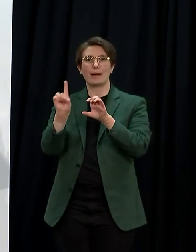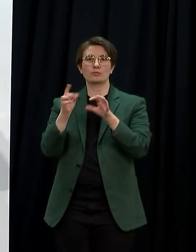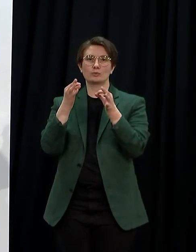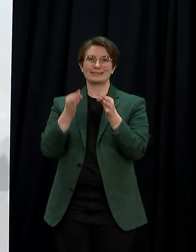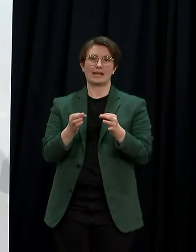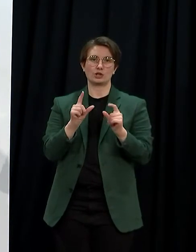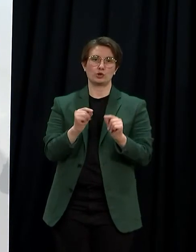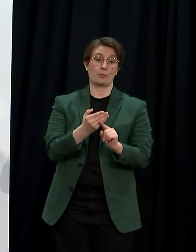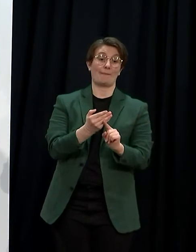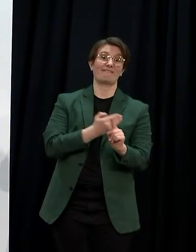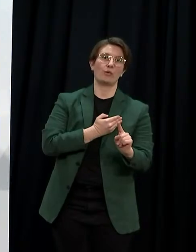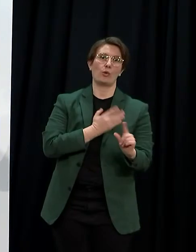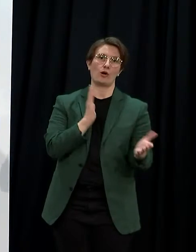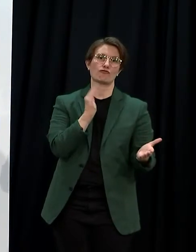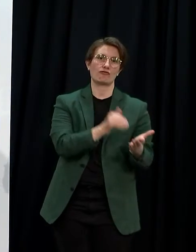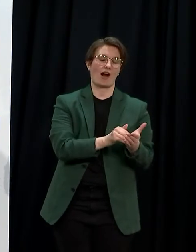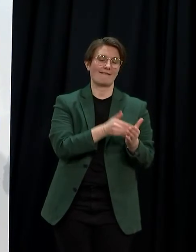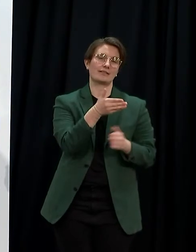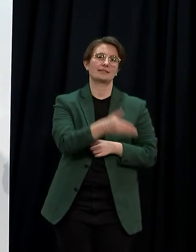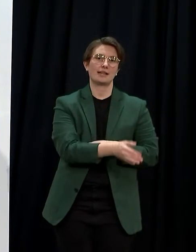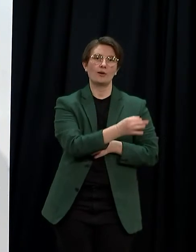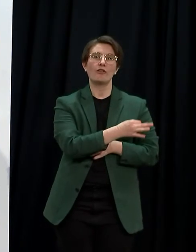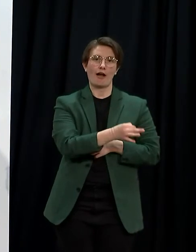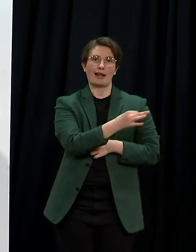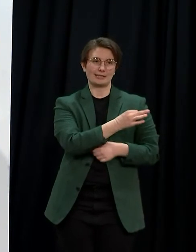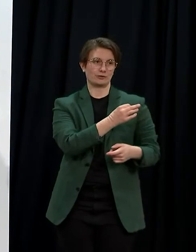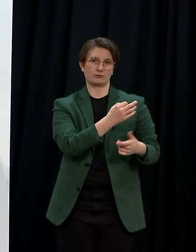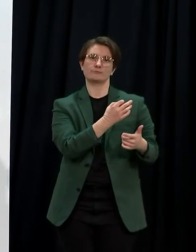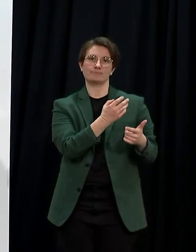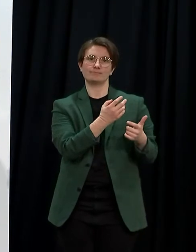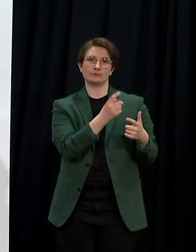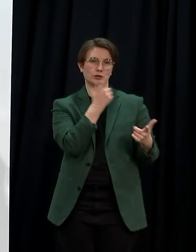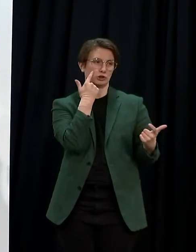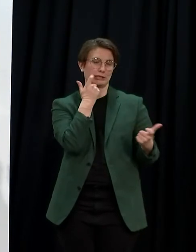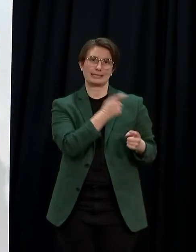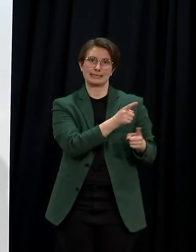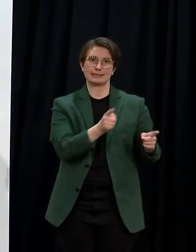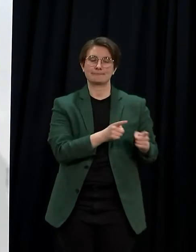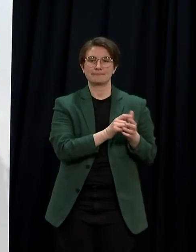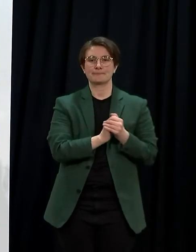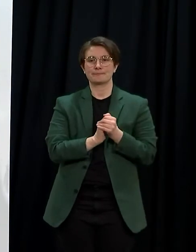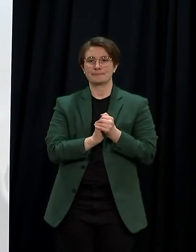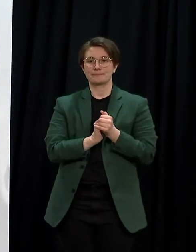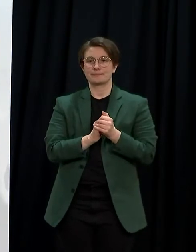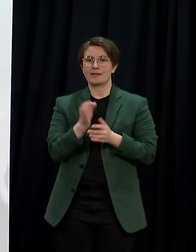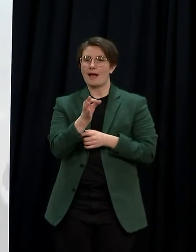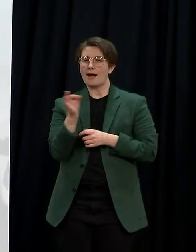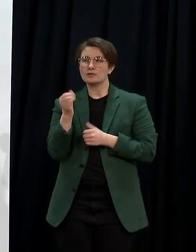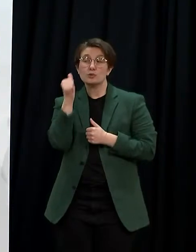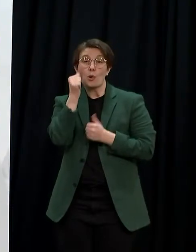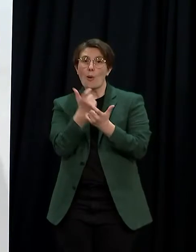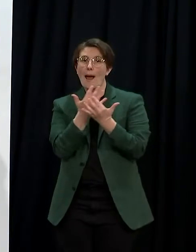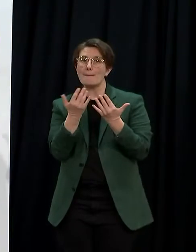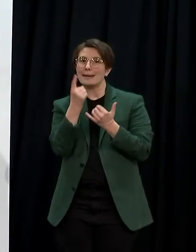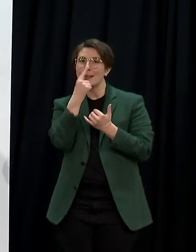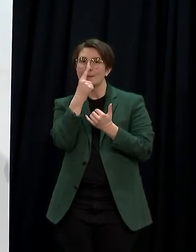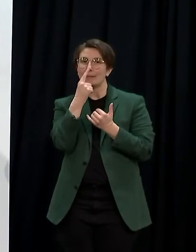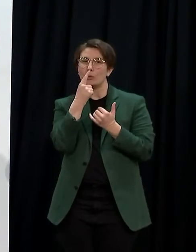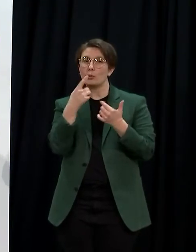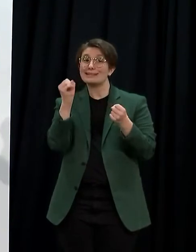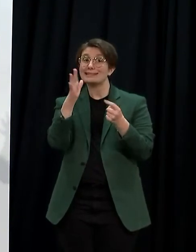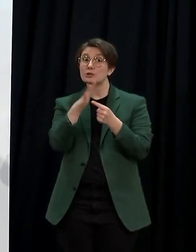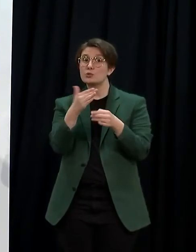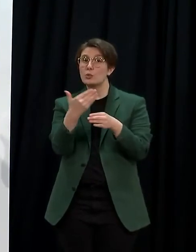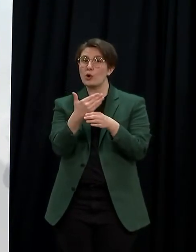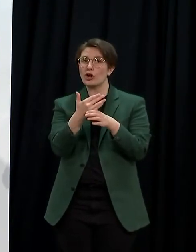fully vaccinated? No, I don't. But to give you an example, in the early workplace, there may well be,